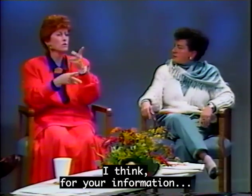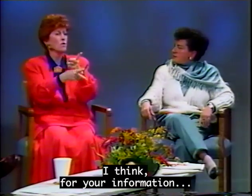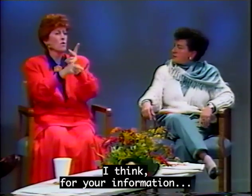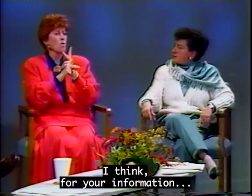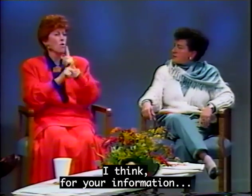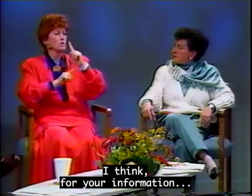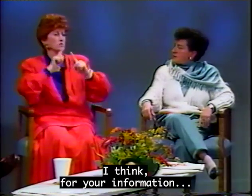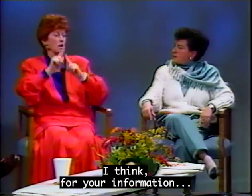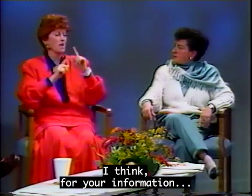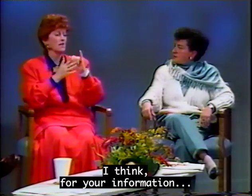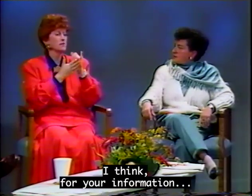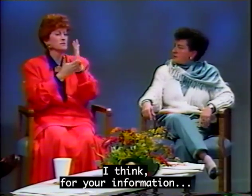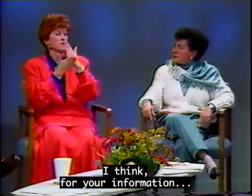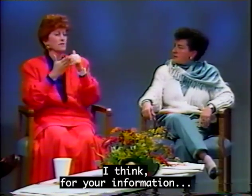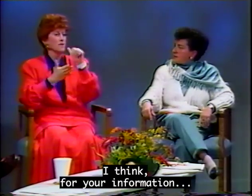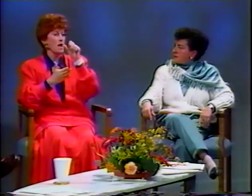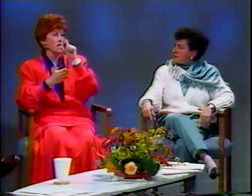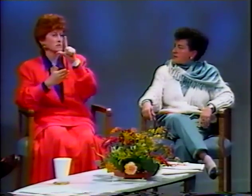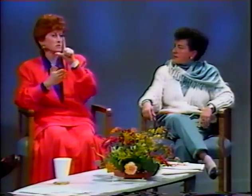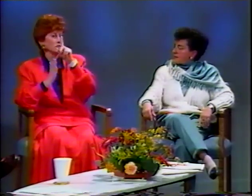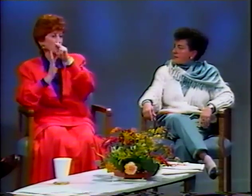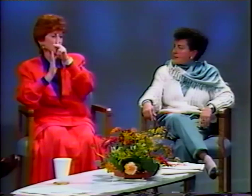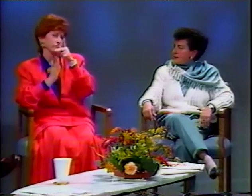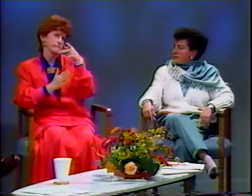I think for your information,